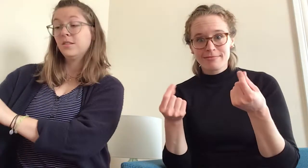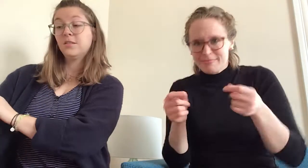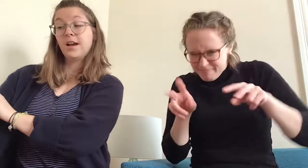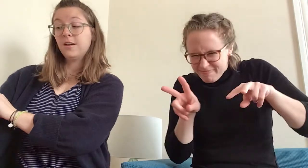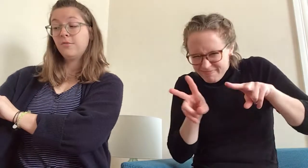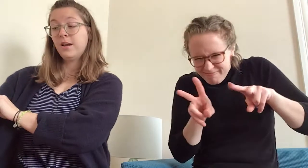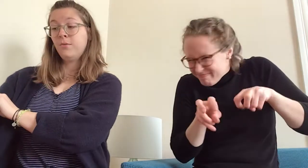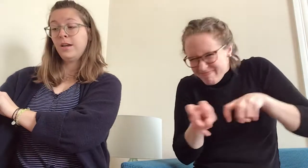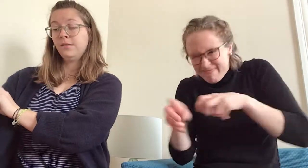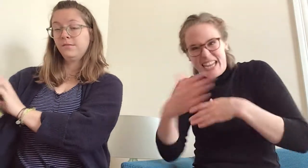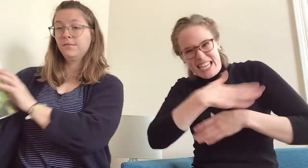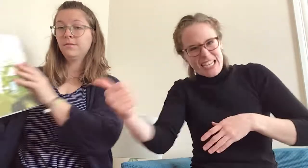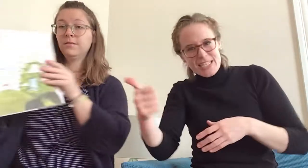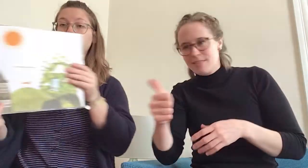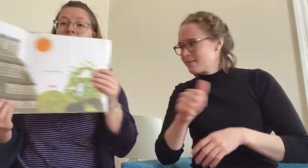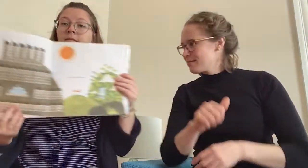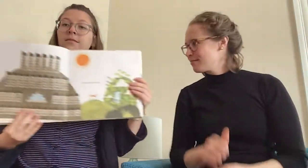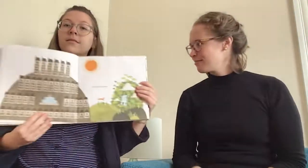So Mr. Tiger ran away,